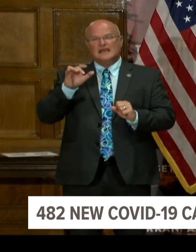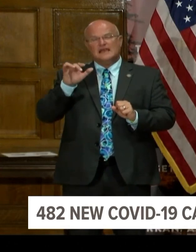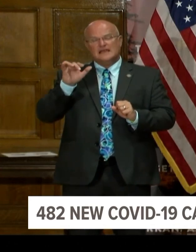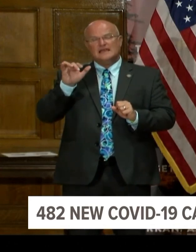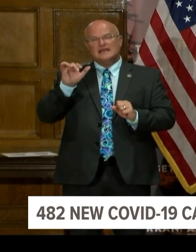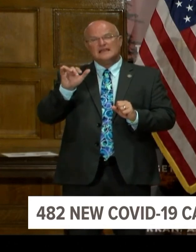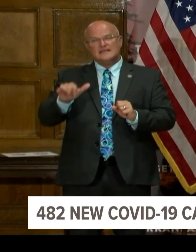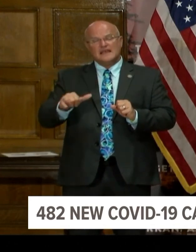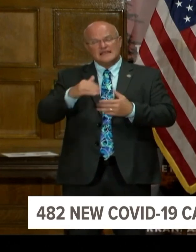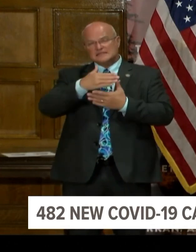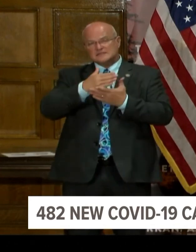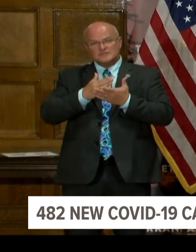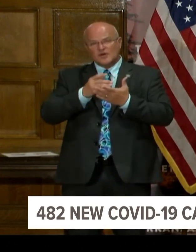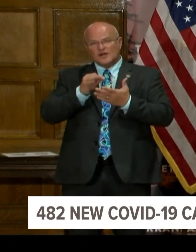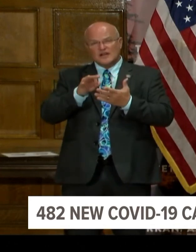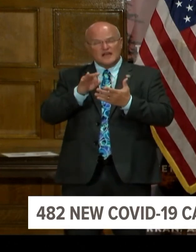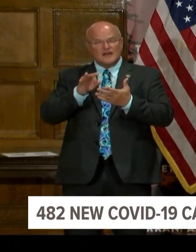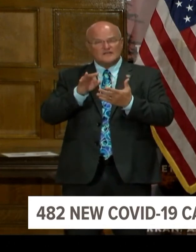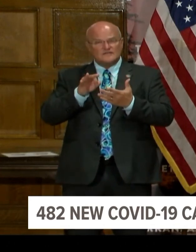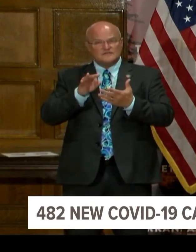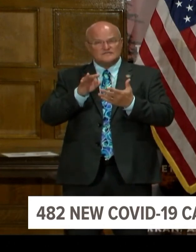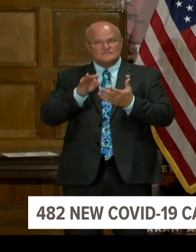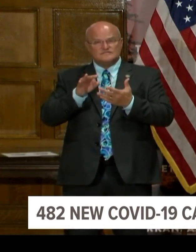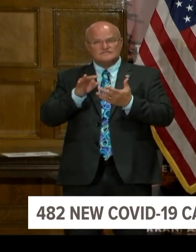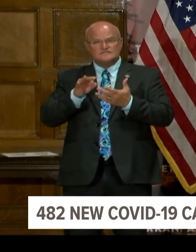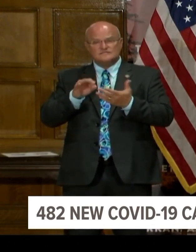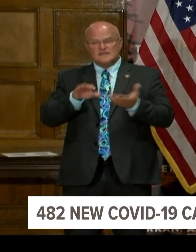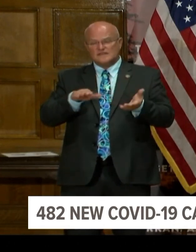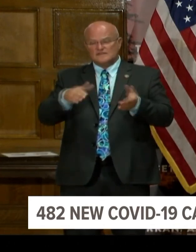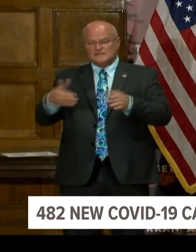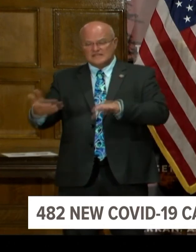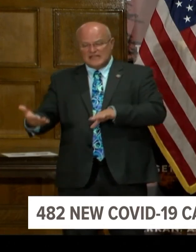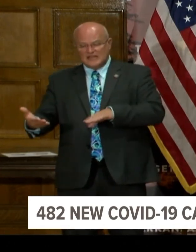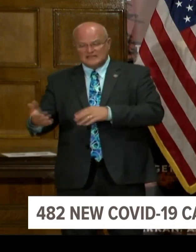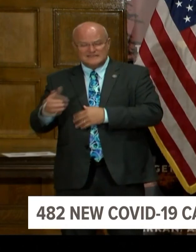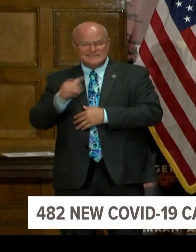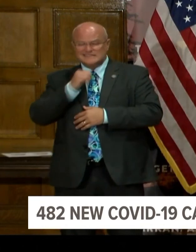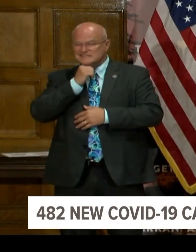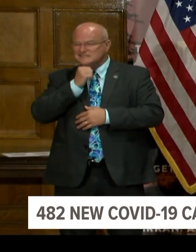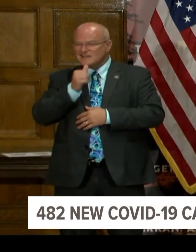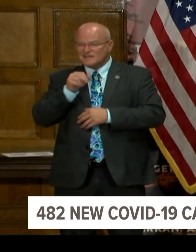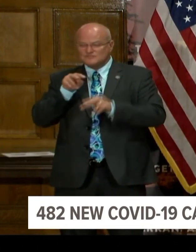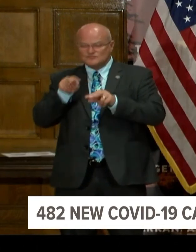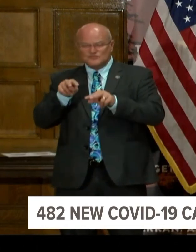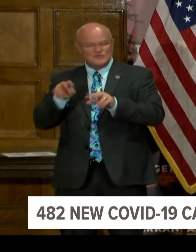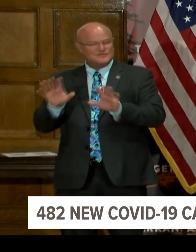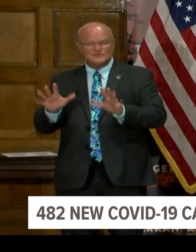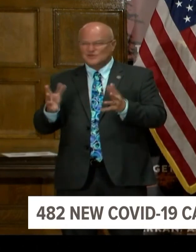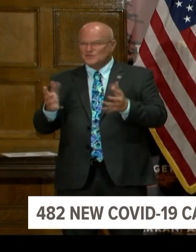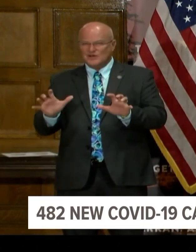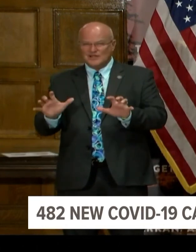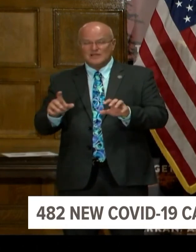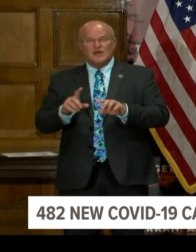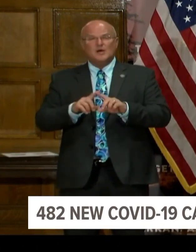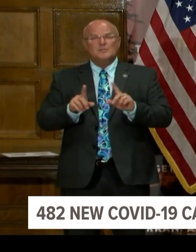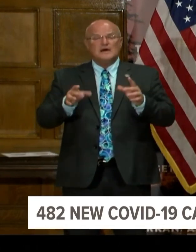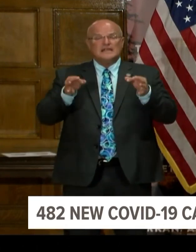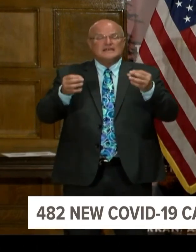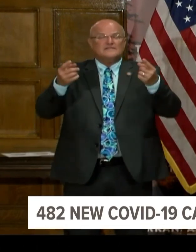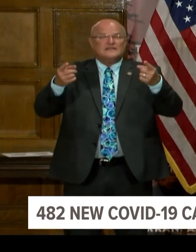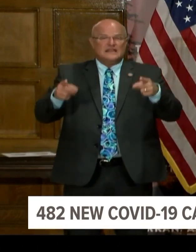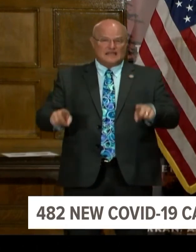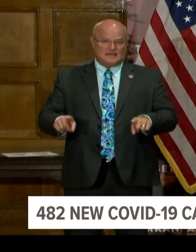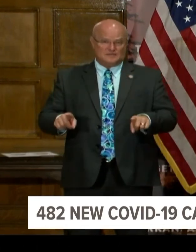That is part of, obviously, a fatality is never something that we look for. But when they do